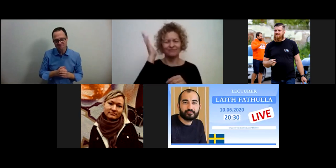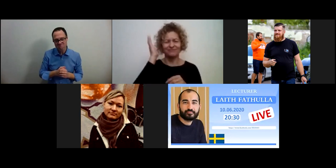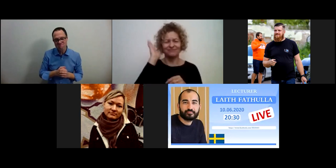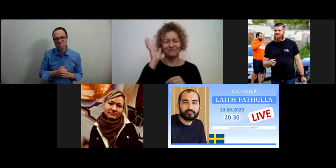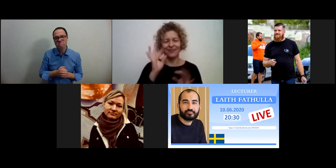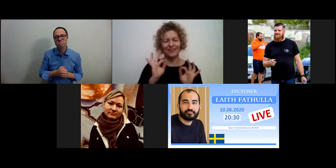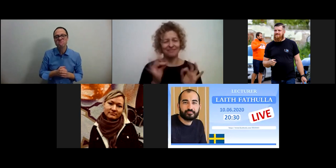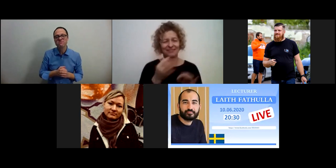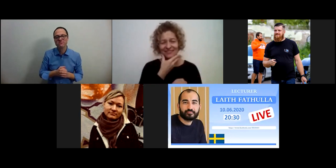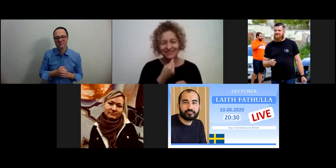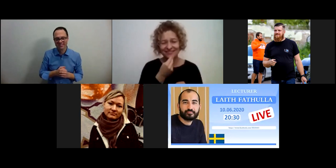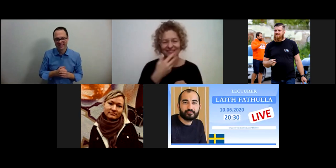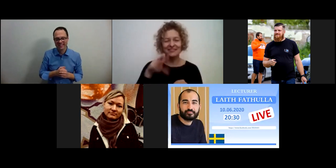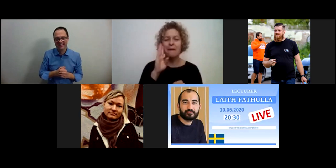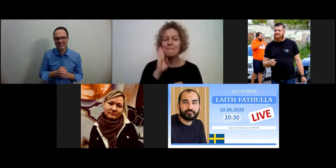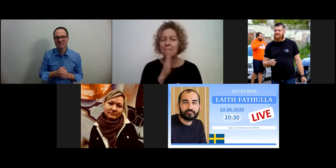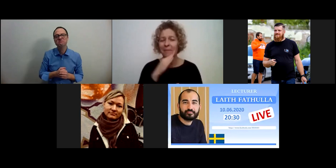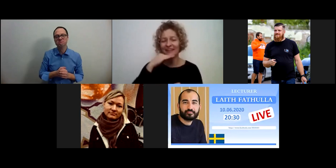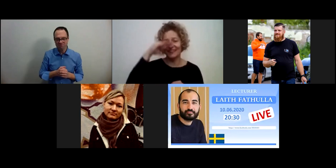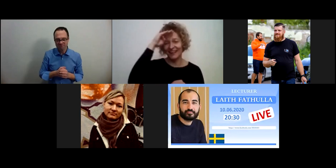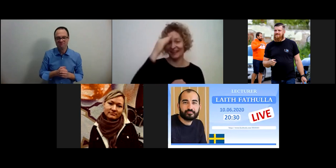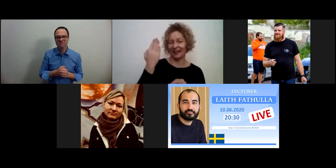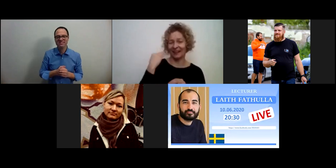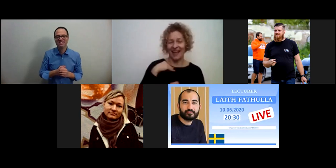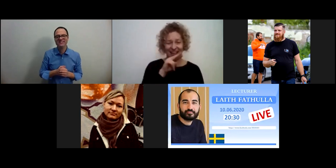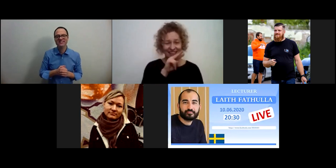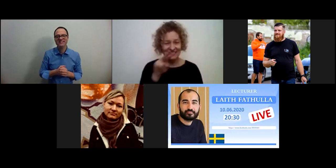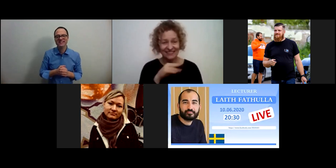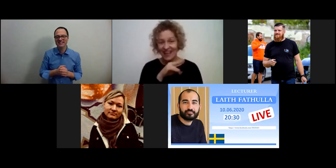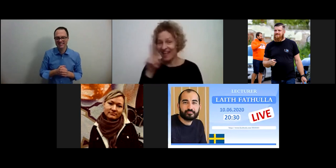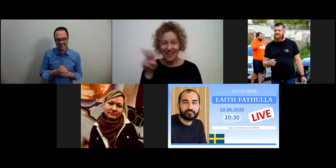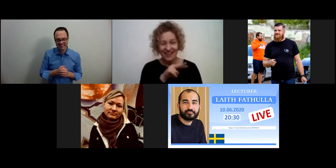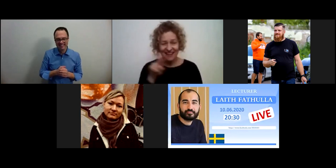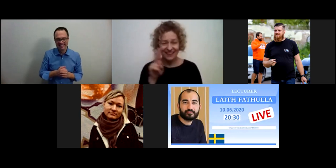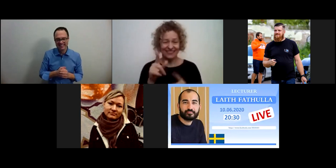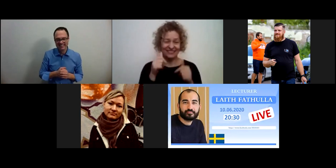I watched your show tonight. It's fantastic.